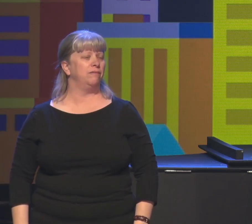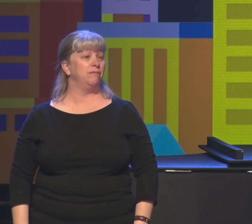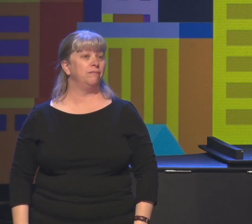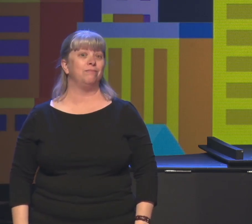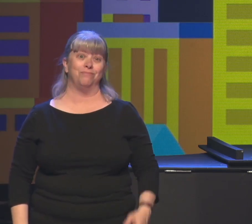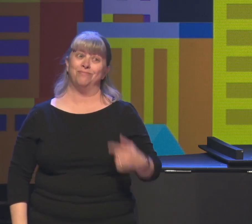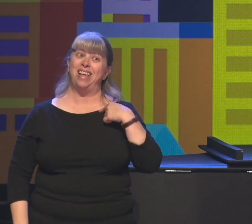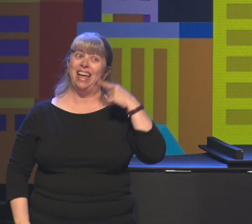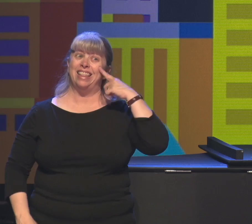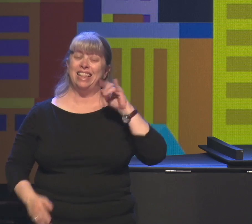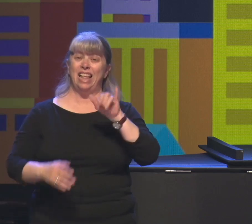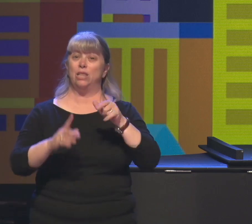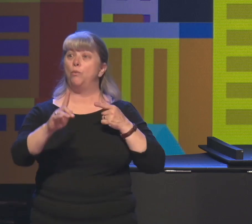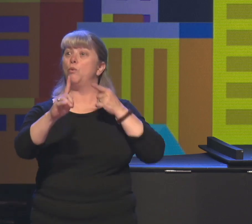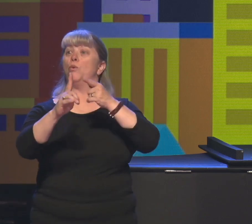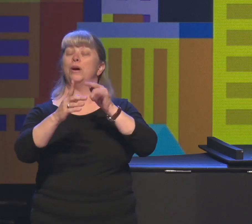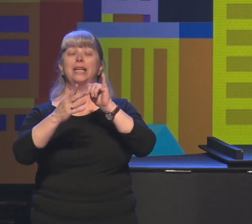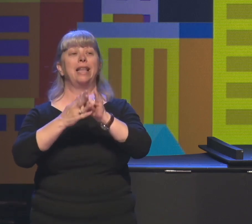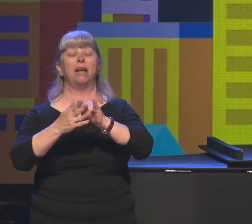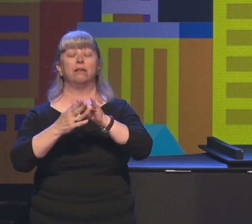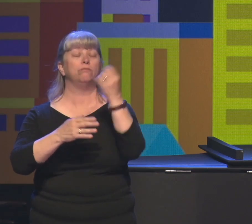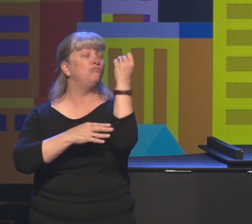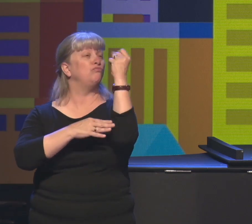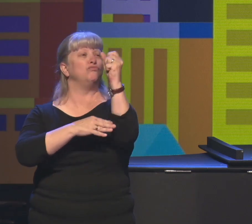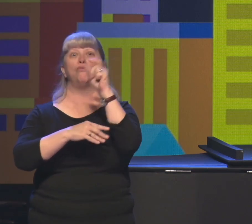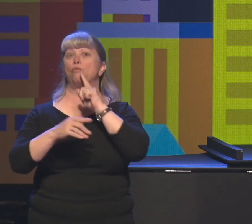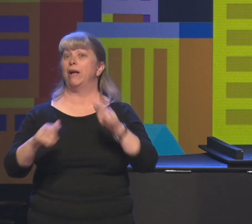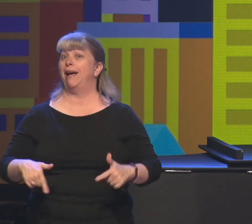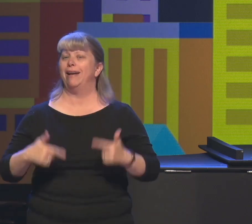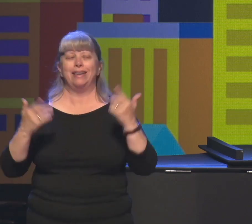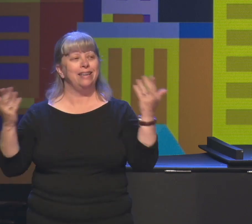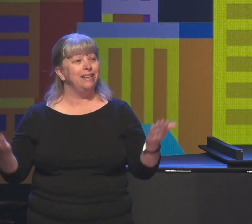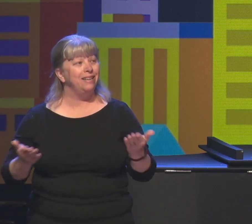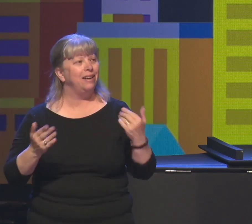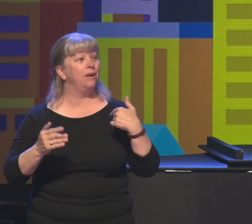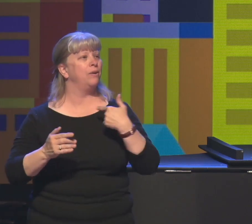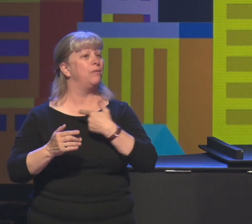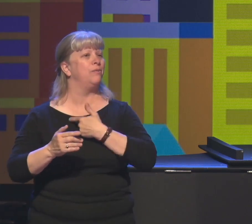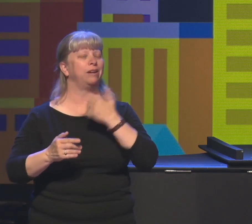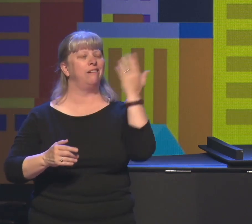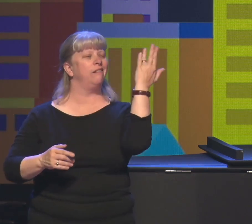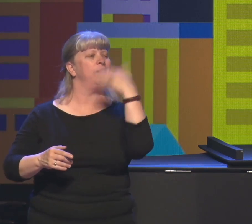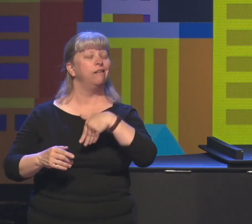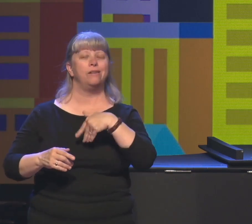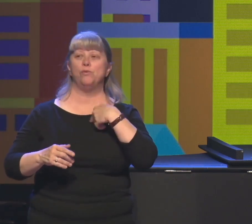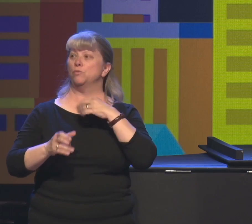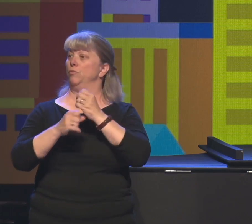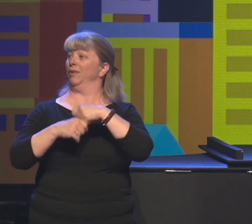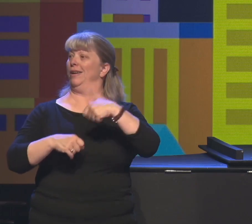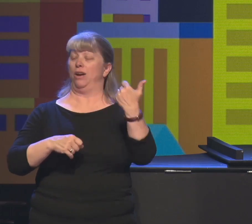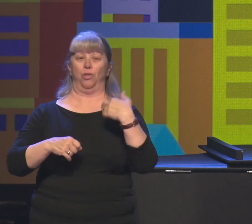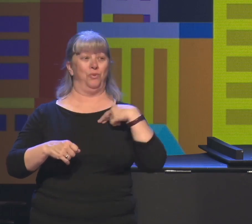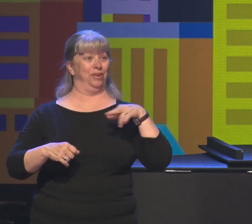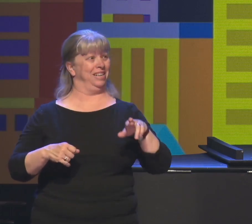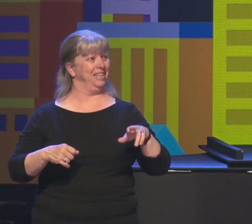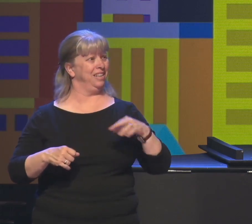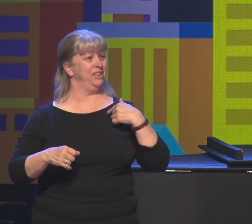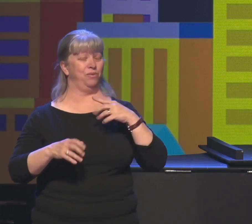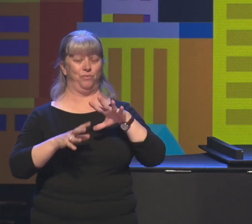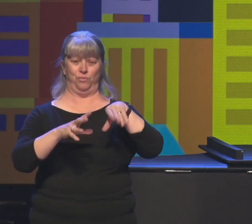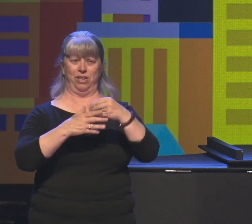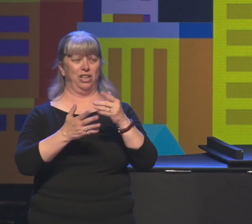I think that's the whole point. I think that's the radical reality here. And we pass by it because we just created another religion and we put